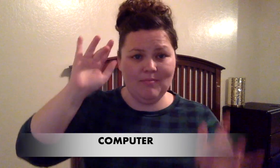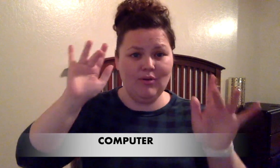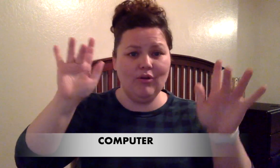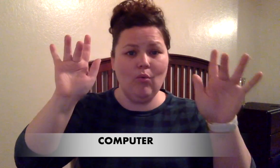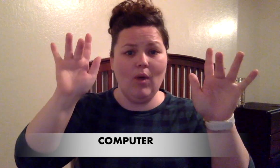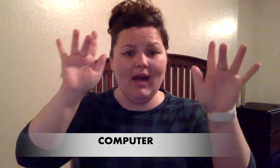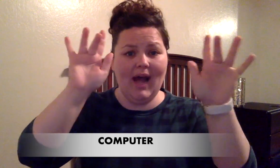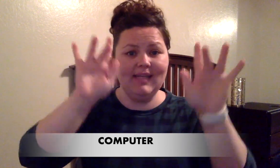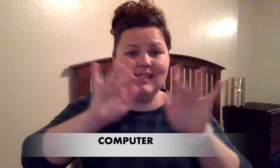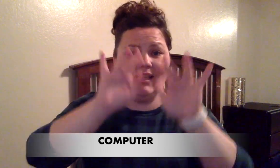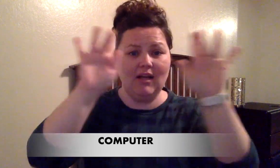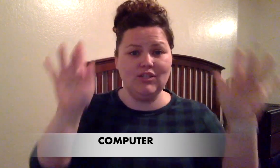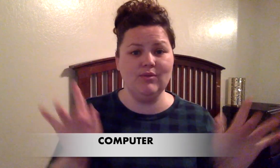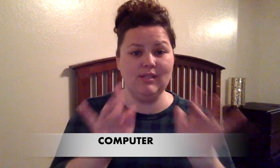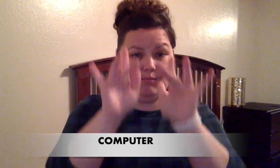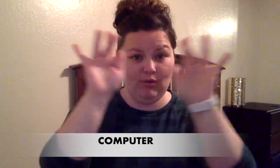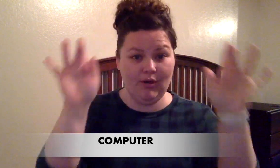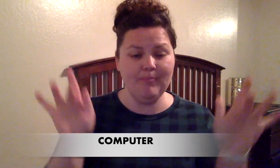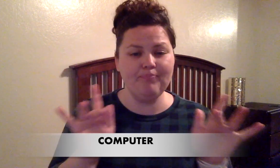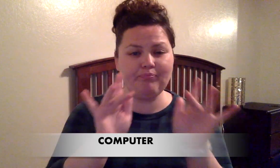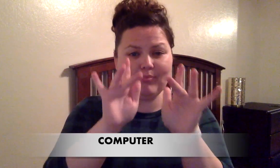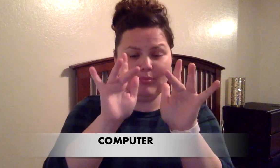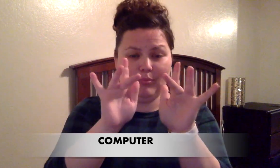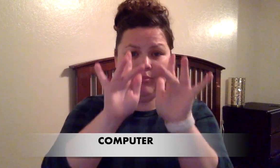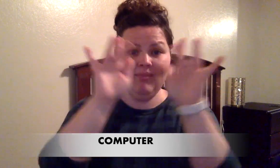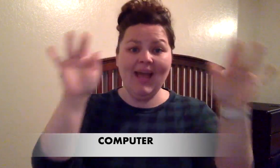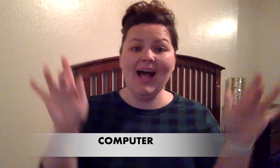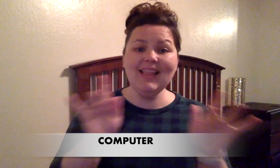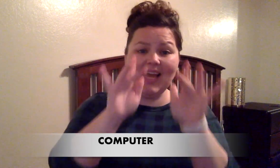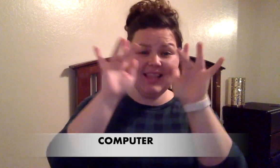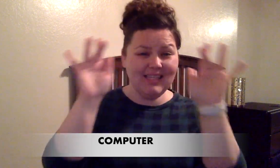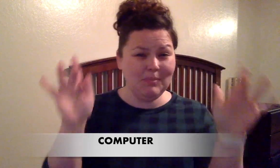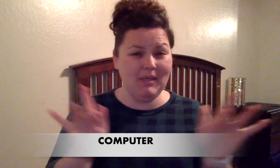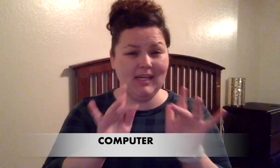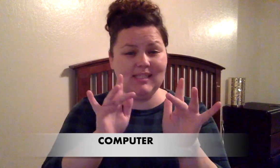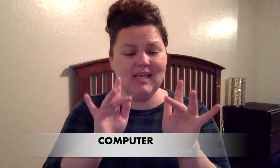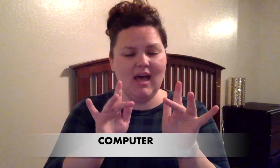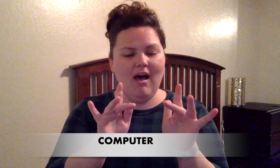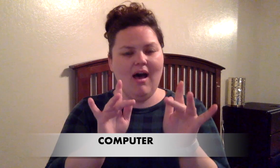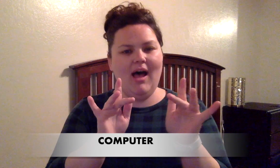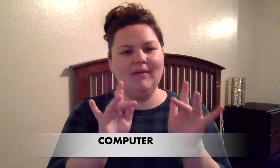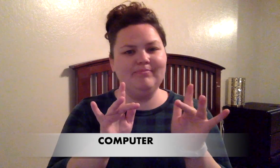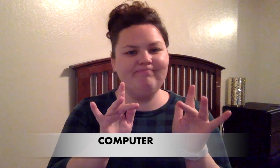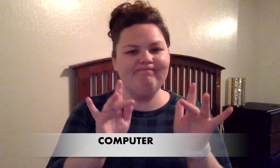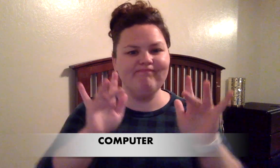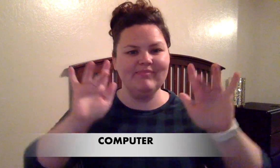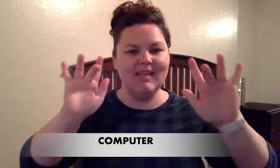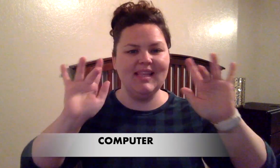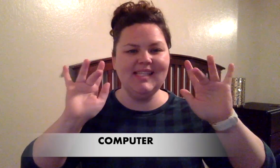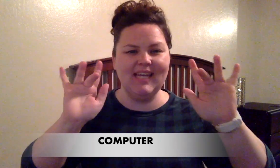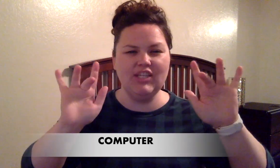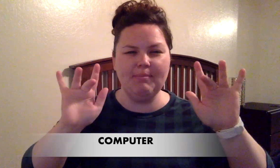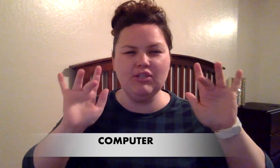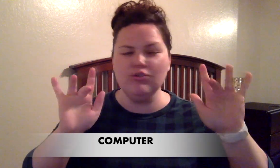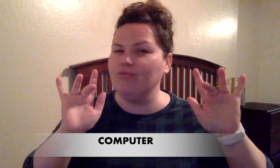Computer, one I see a lot too is computer. I like this because this hand shape is used for a